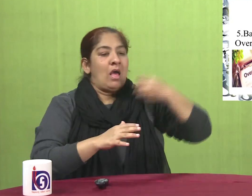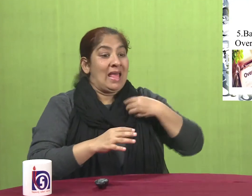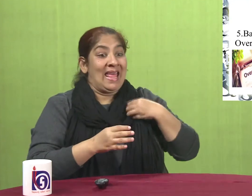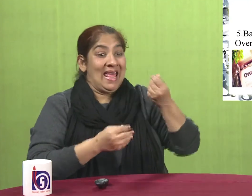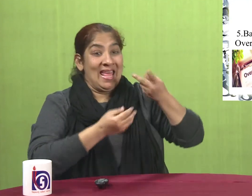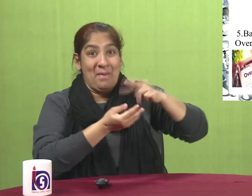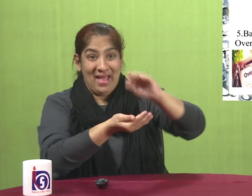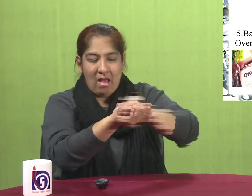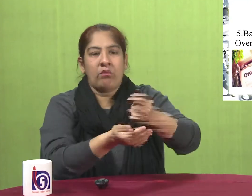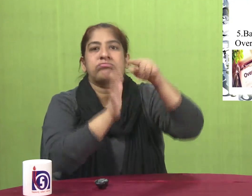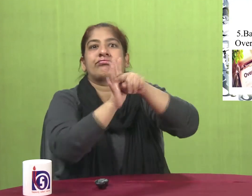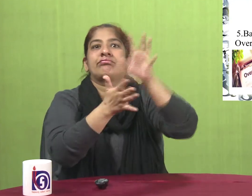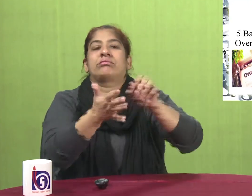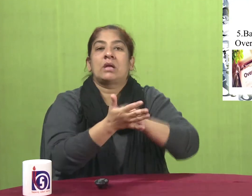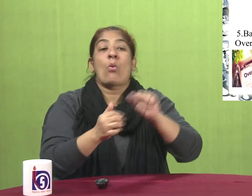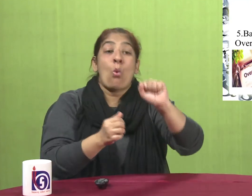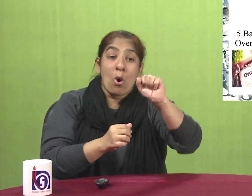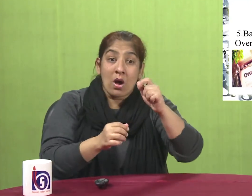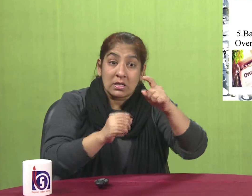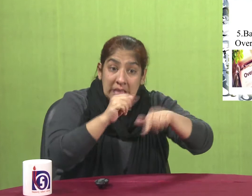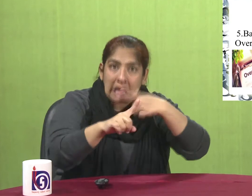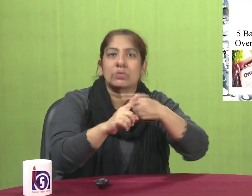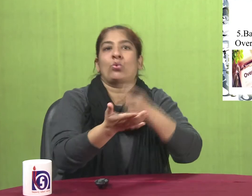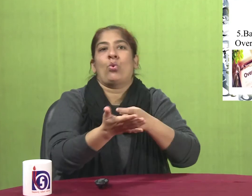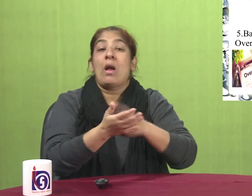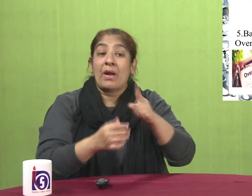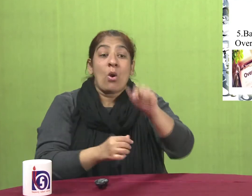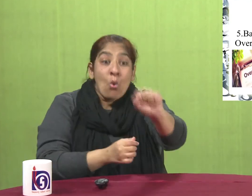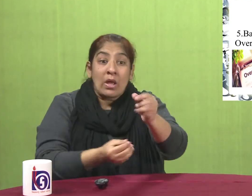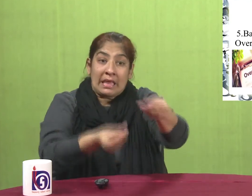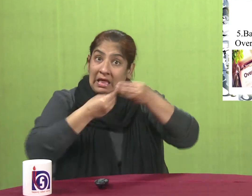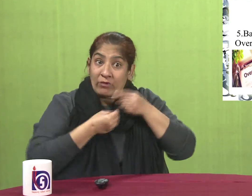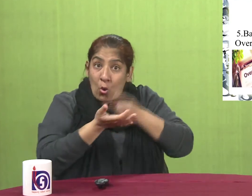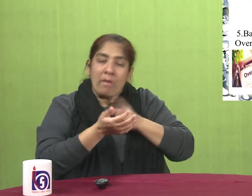Whenever our account goes to minus, it is known as bank overdraft.